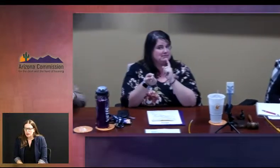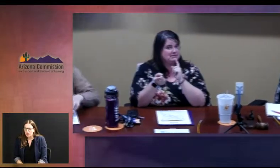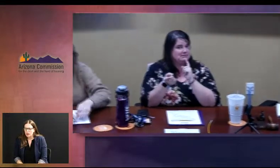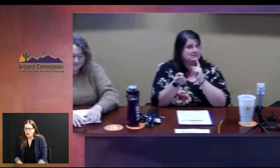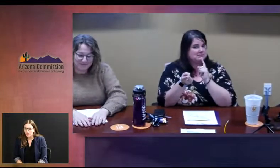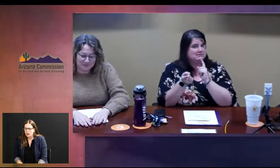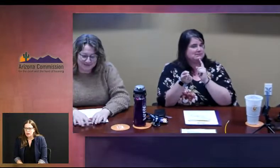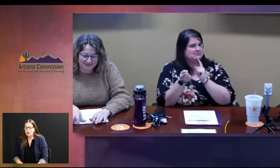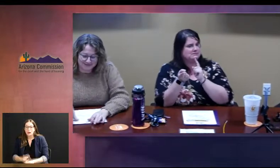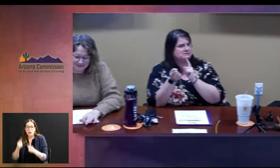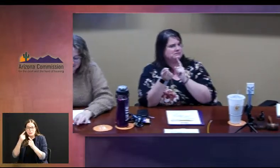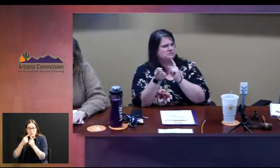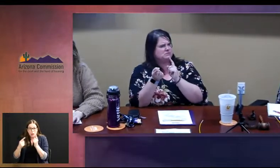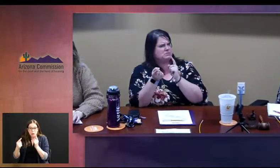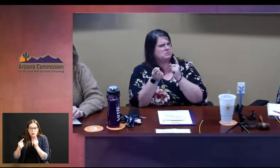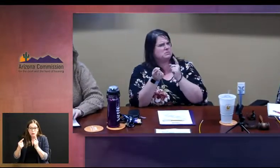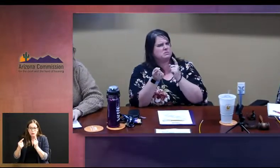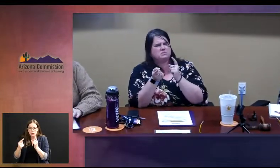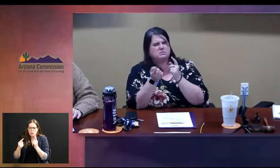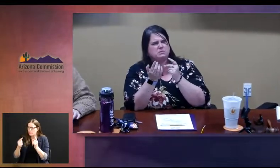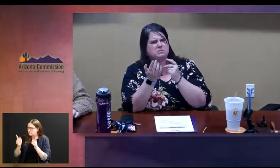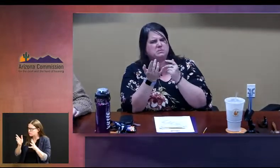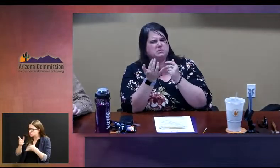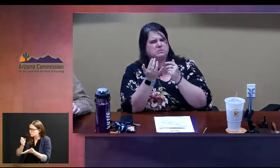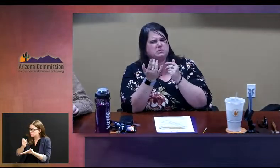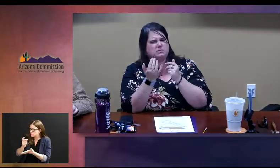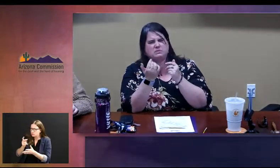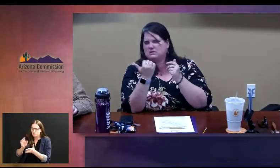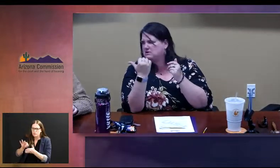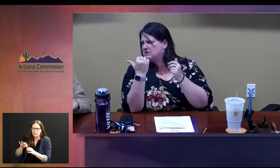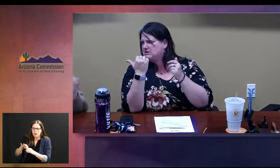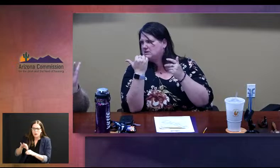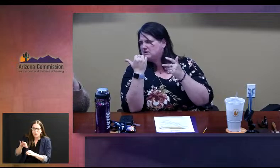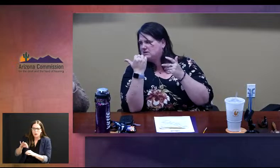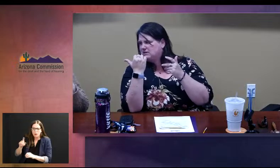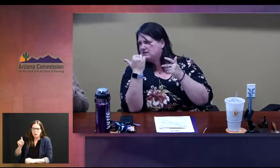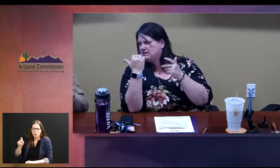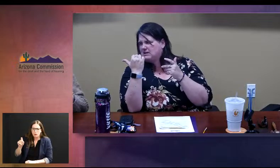Any opposed? Have we voted already?